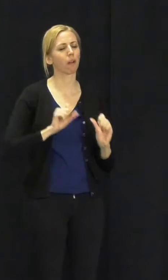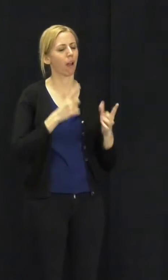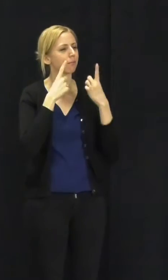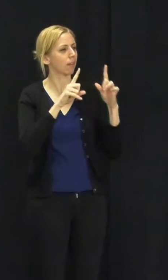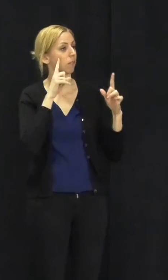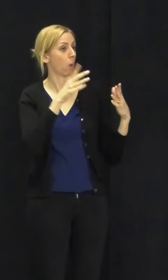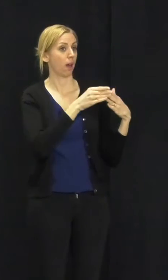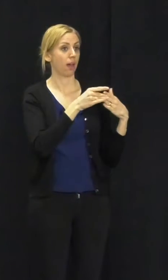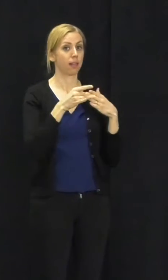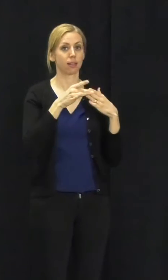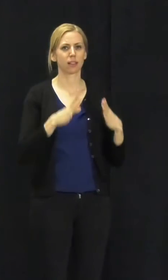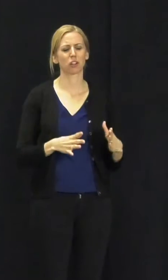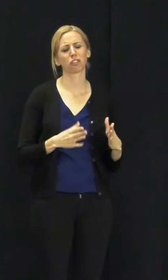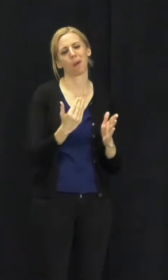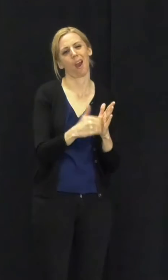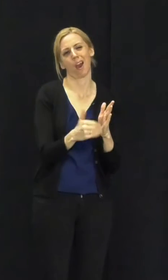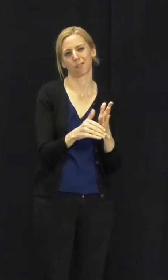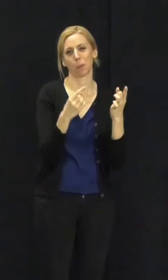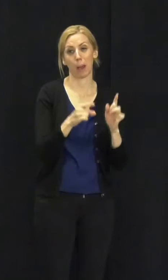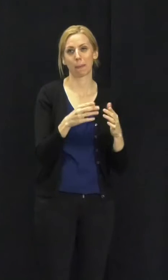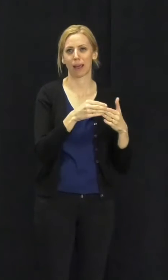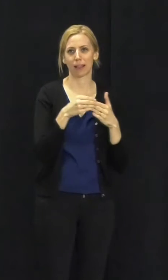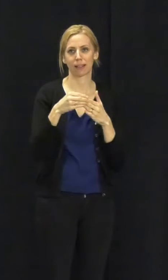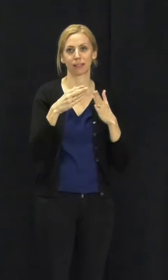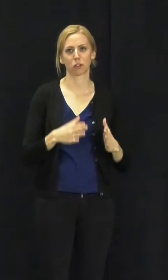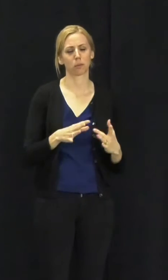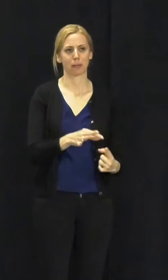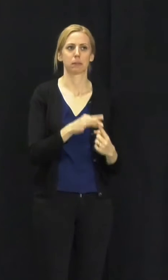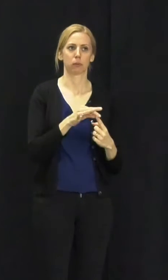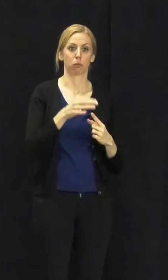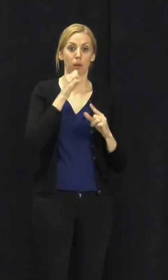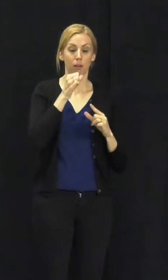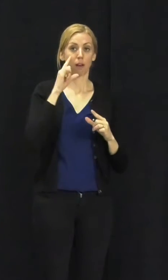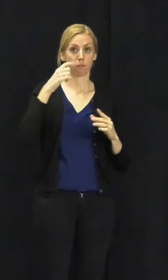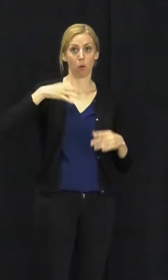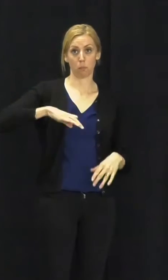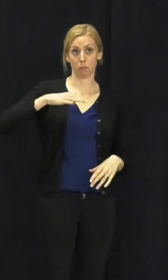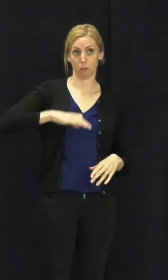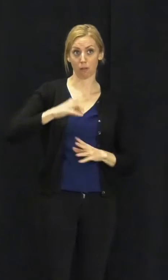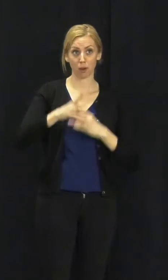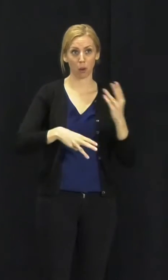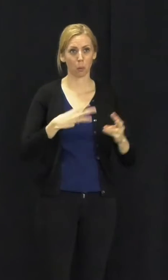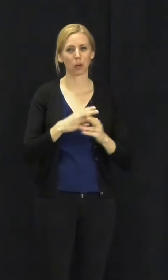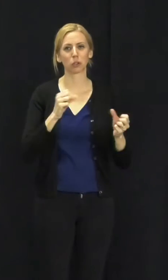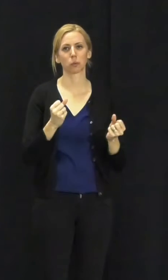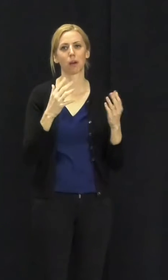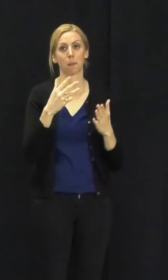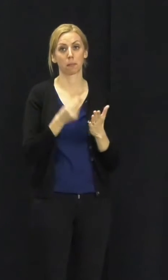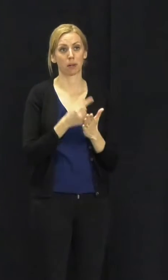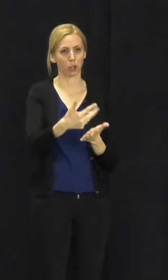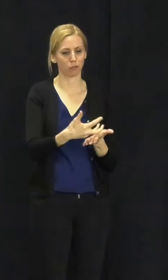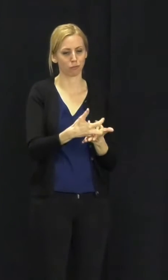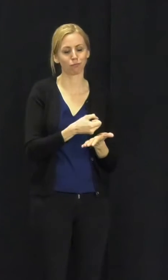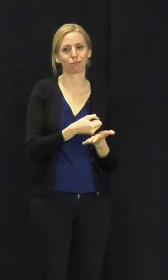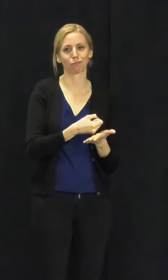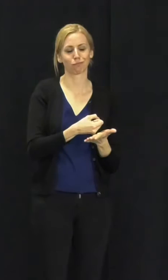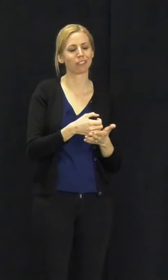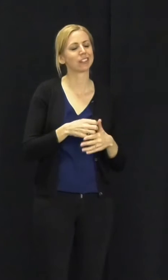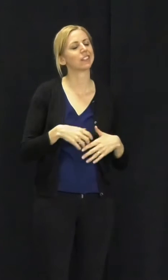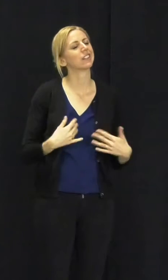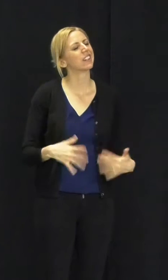Oh, and the other thing that I wanted to point out is that there were some numbers in the study which are very, very true and very